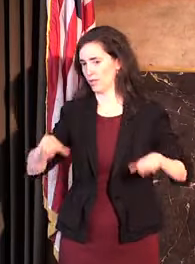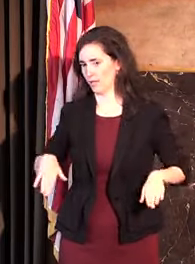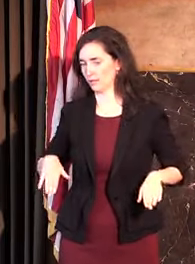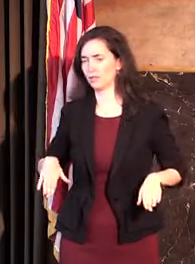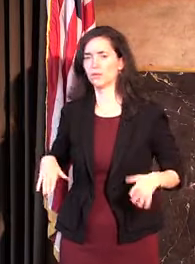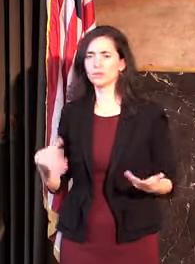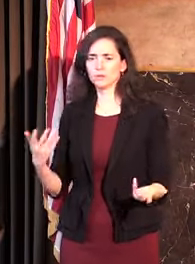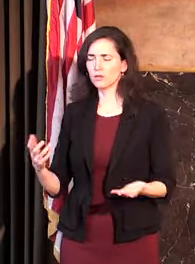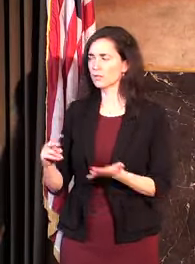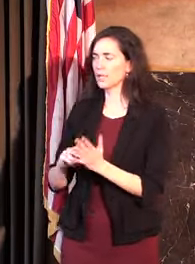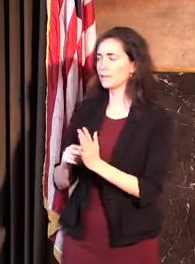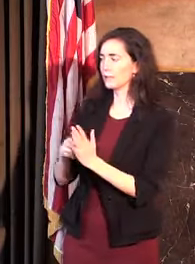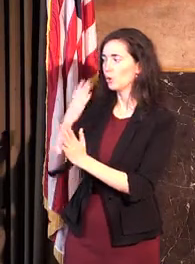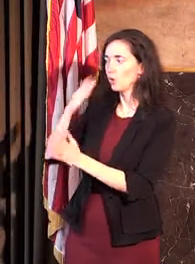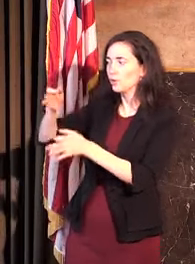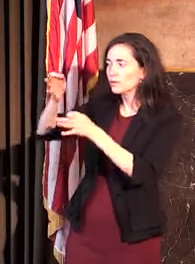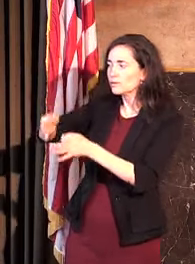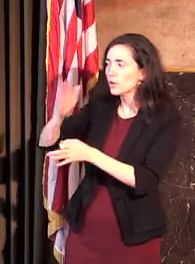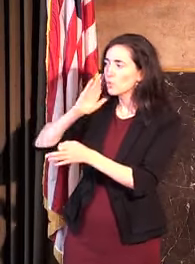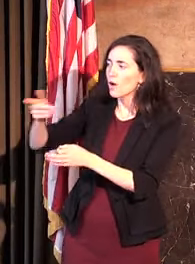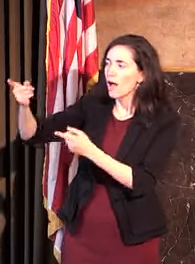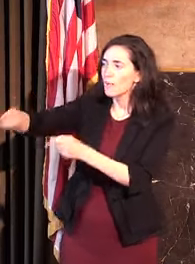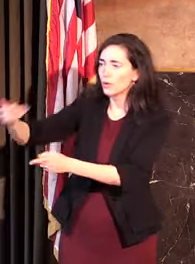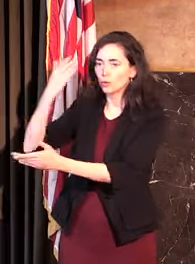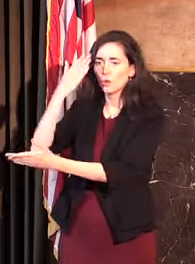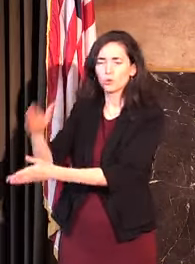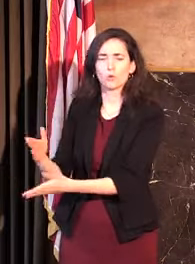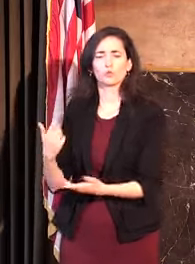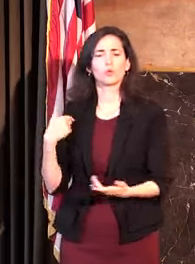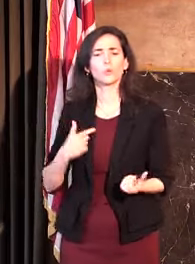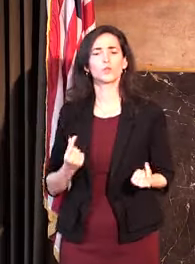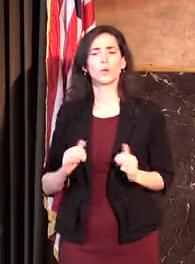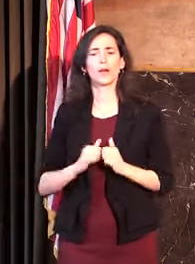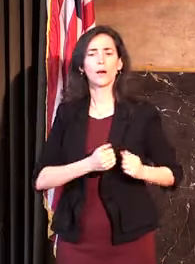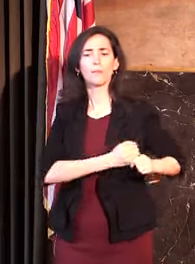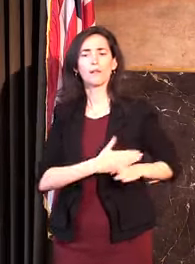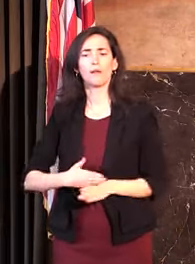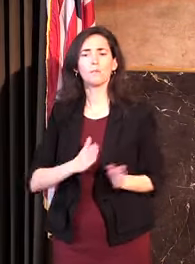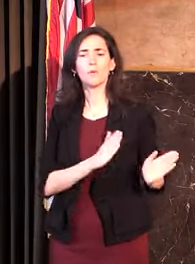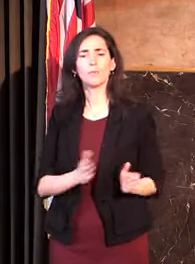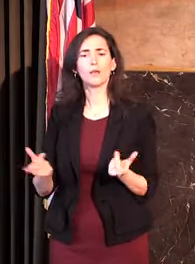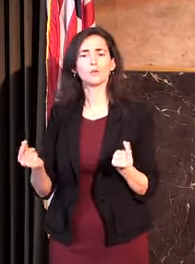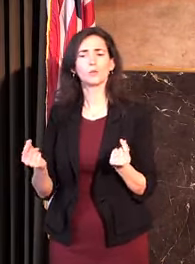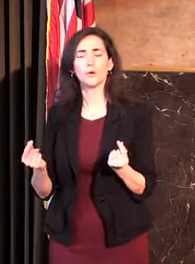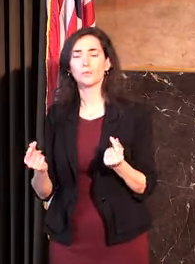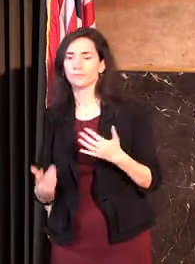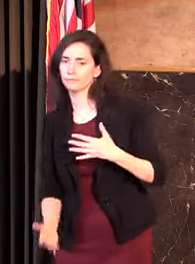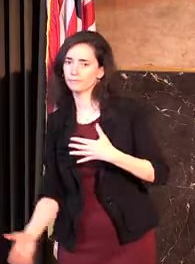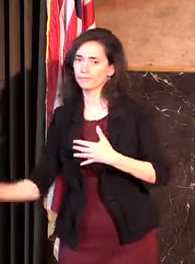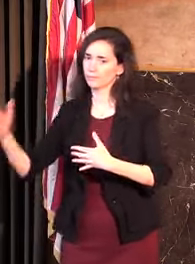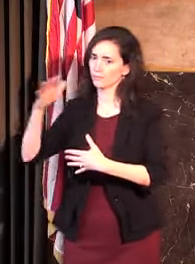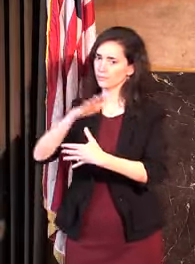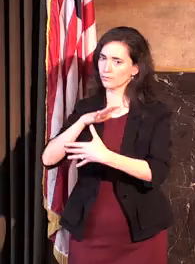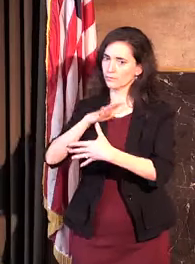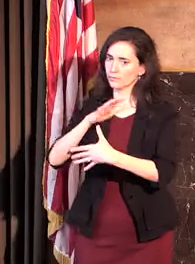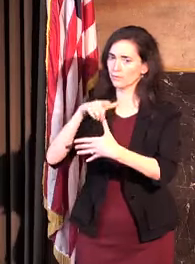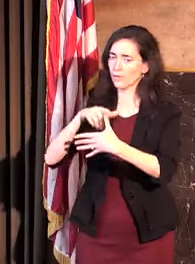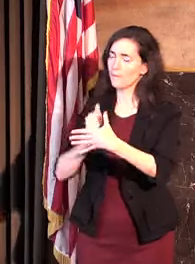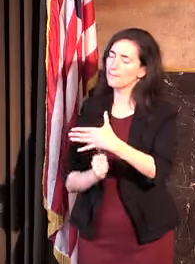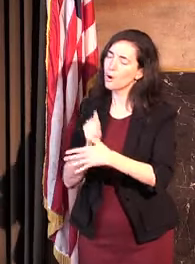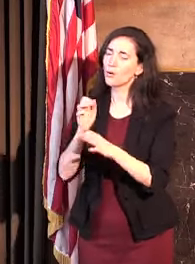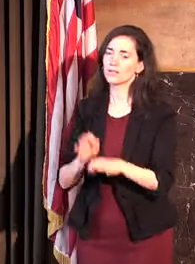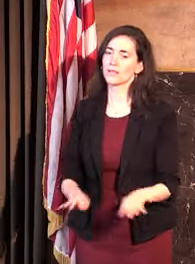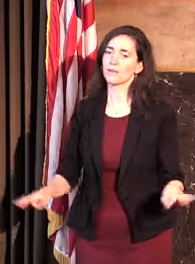here in Louisiana to better prepare? First and foremost, and this is the most important